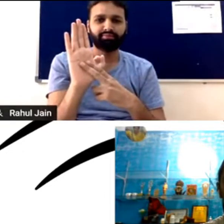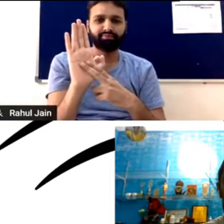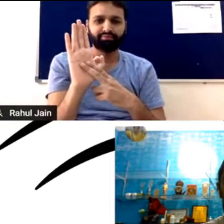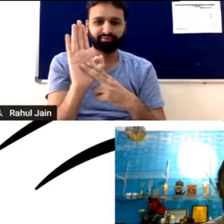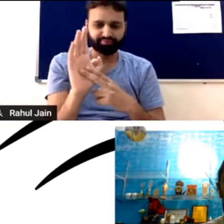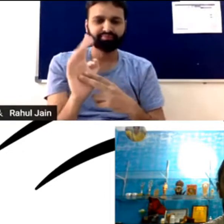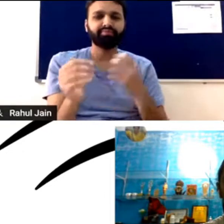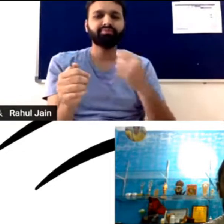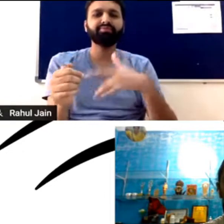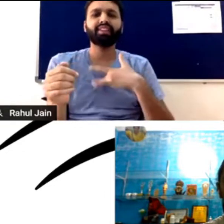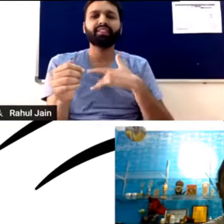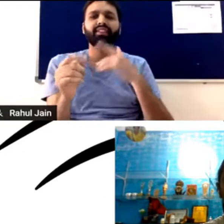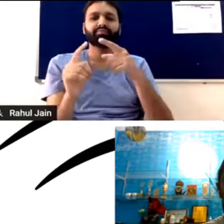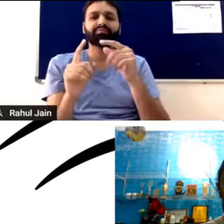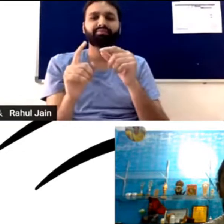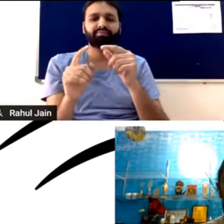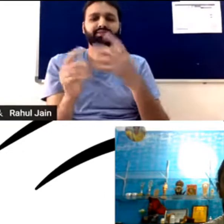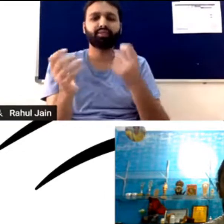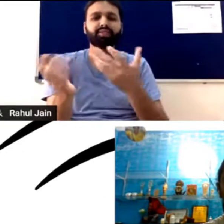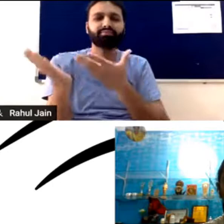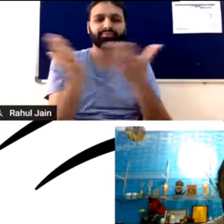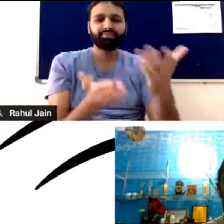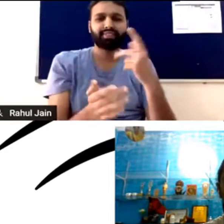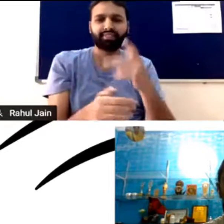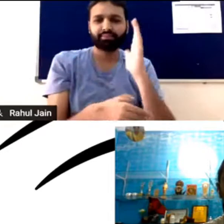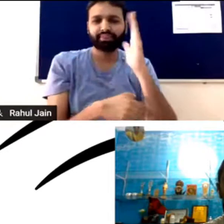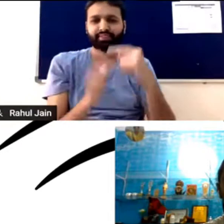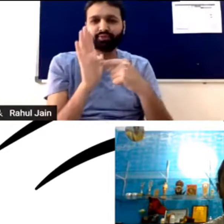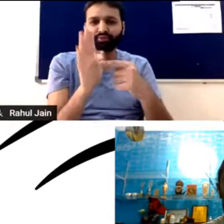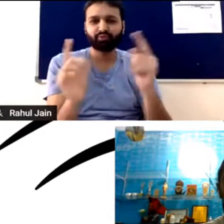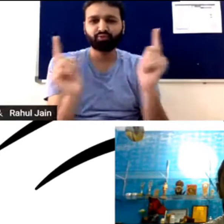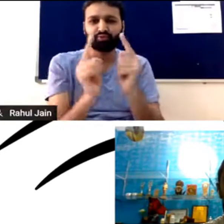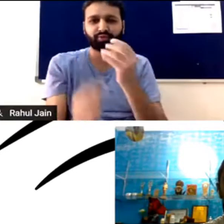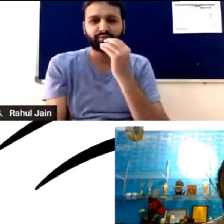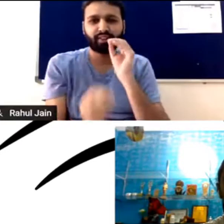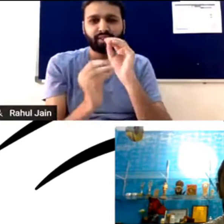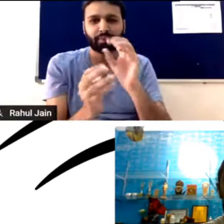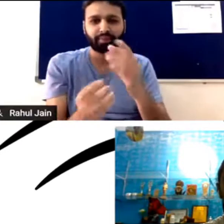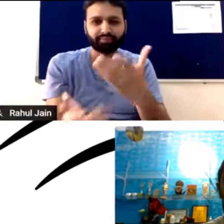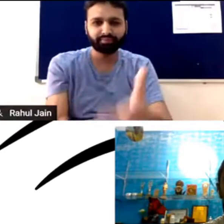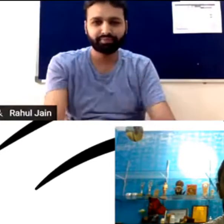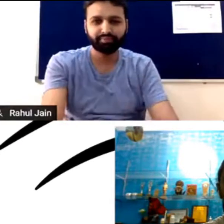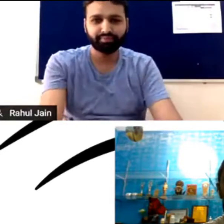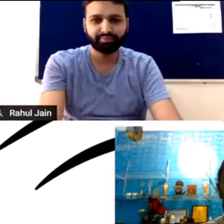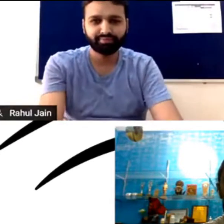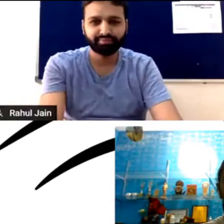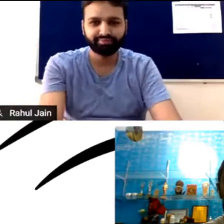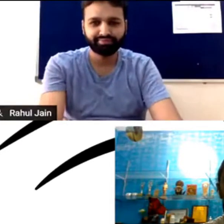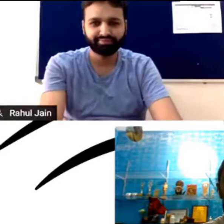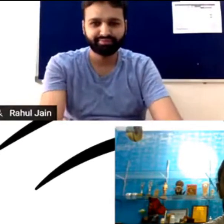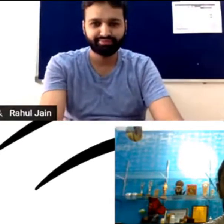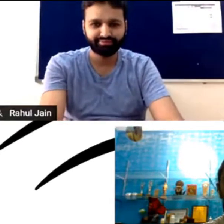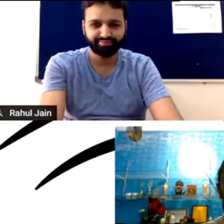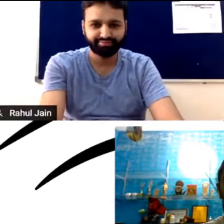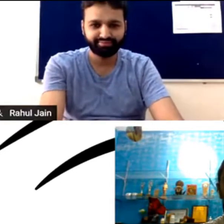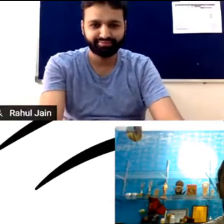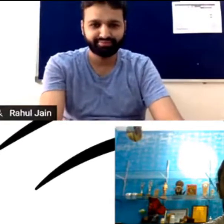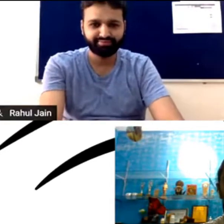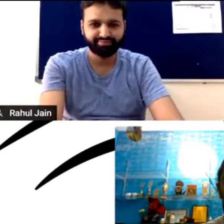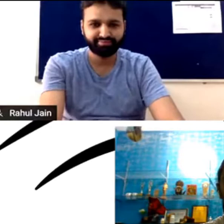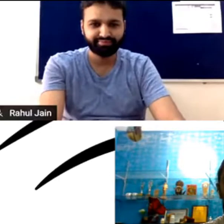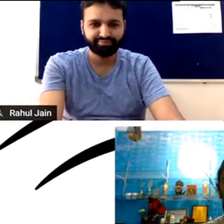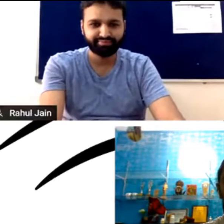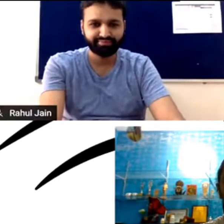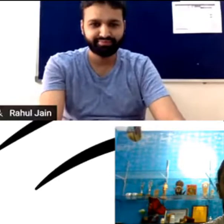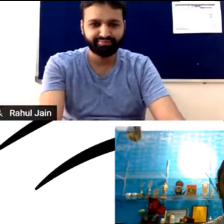Josen also on call. So I would like to, ask if anybody has any kind of